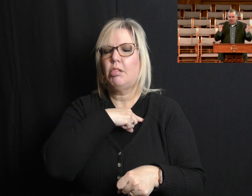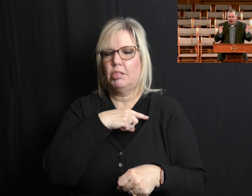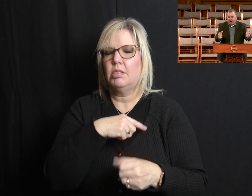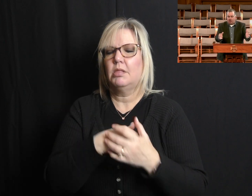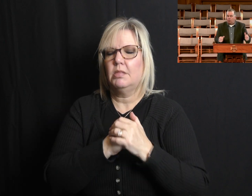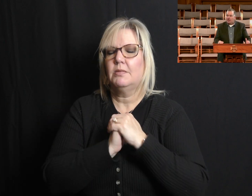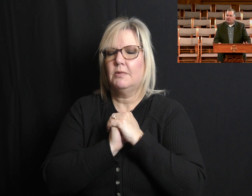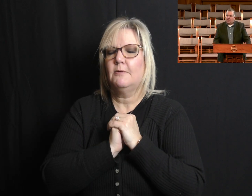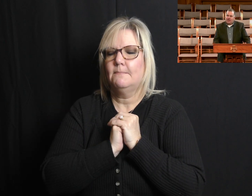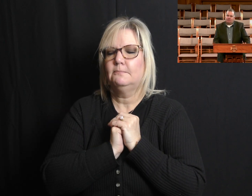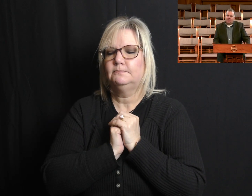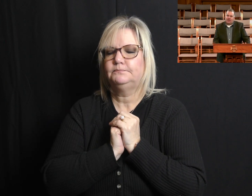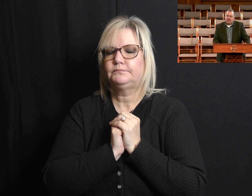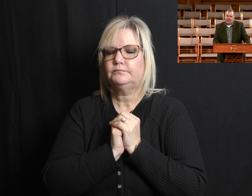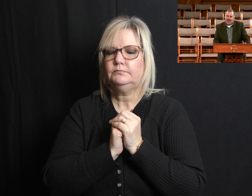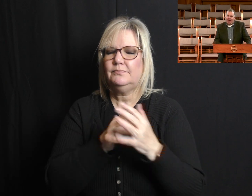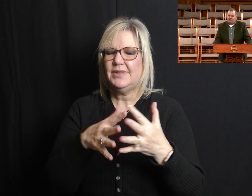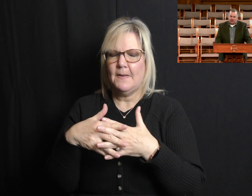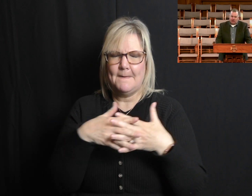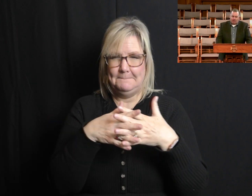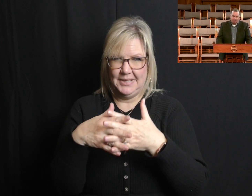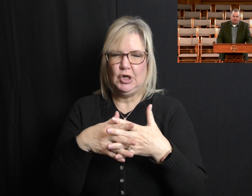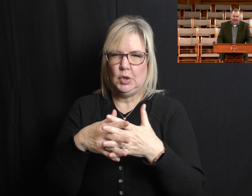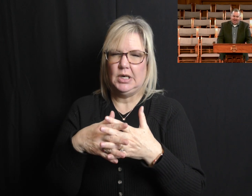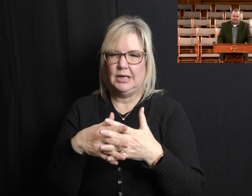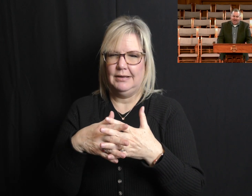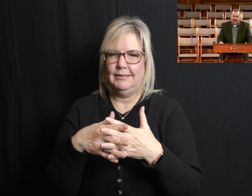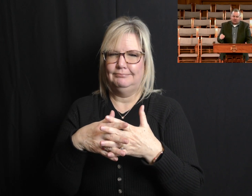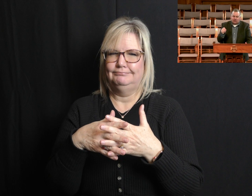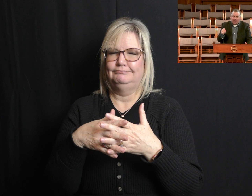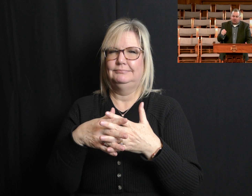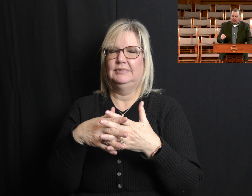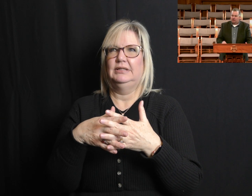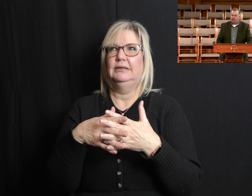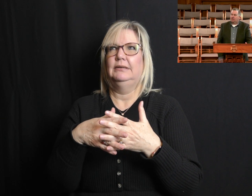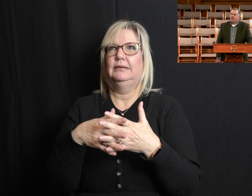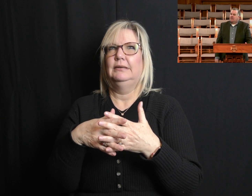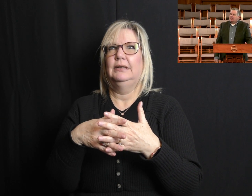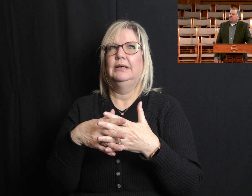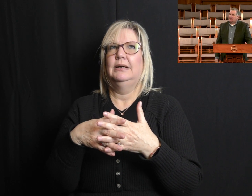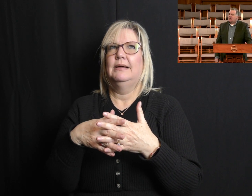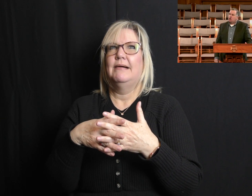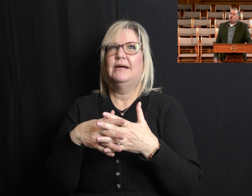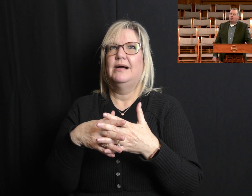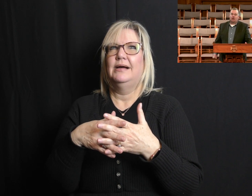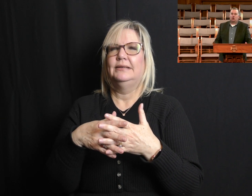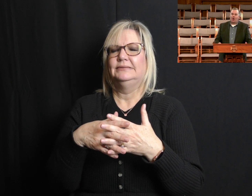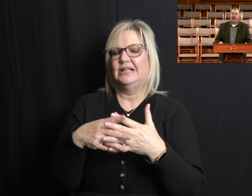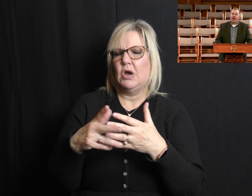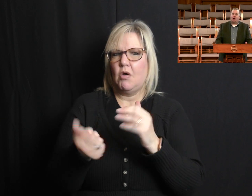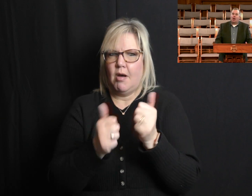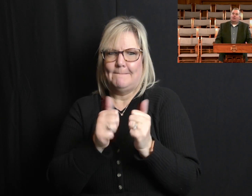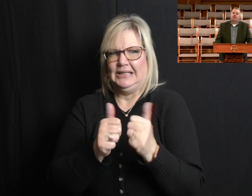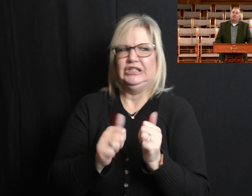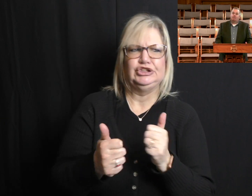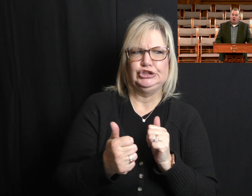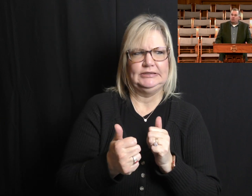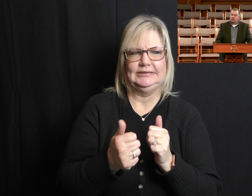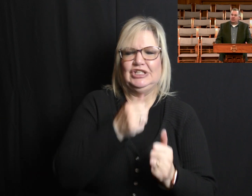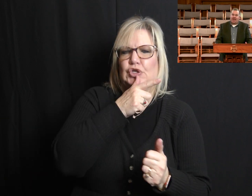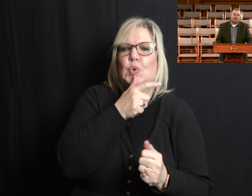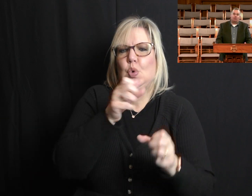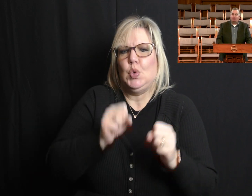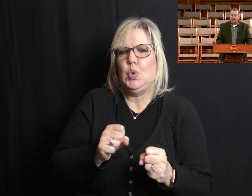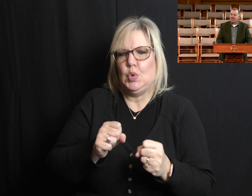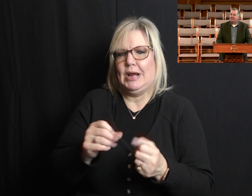And in America, we seem to have this mad dash competition to see who can acquire the